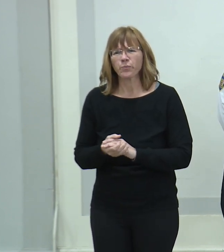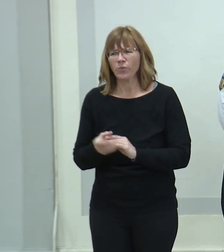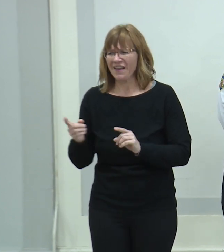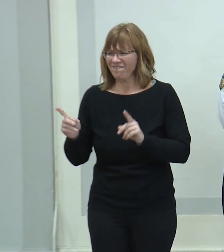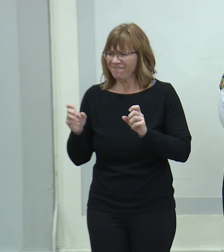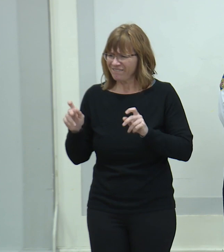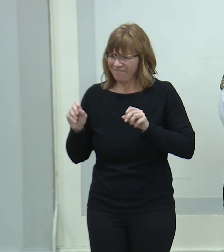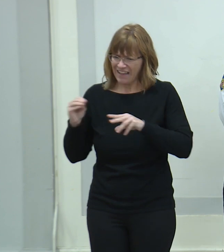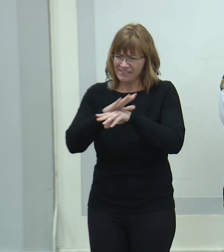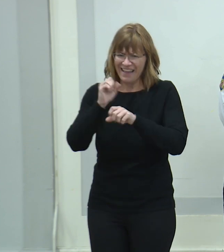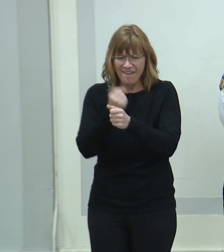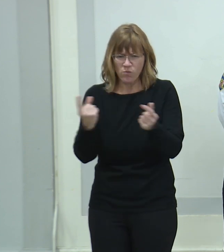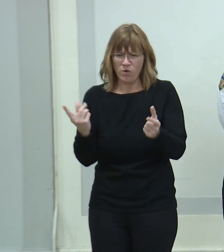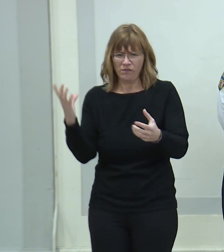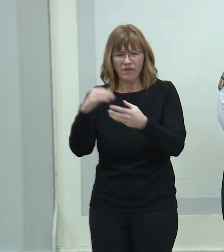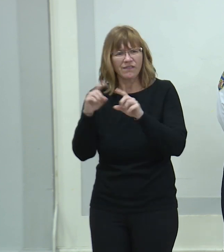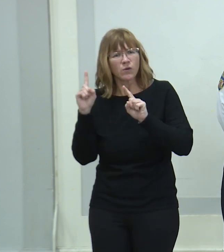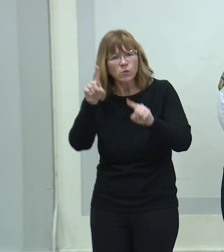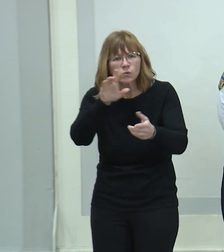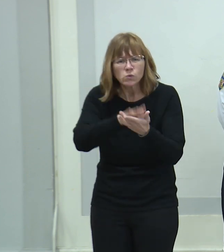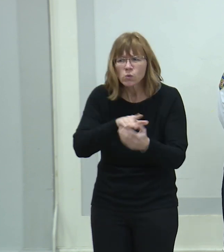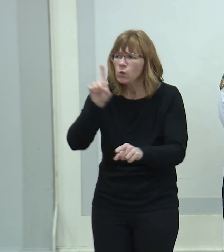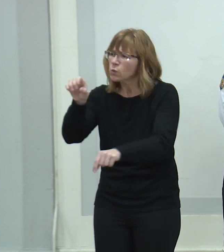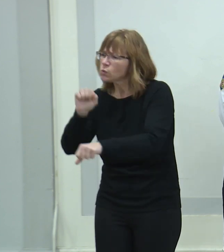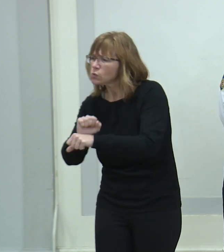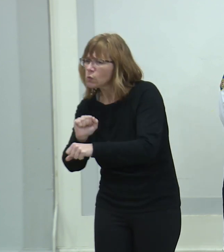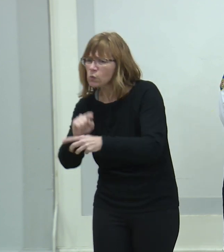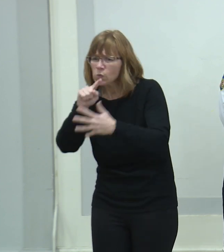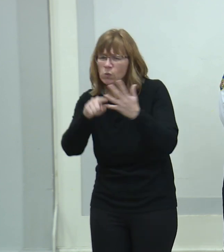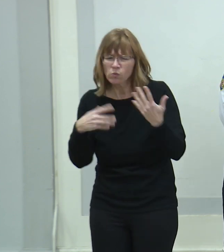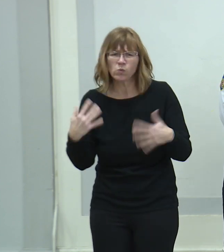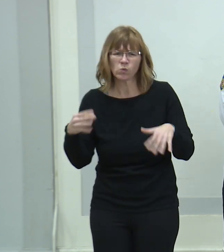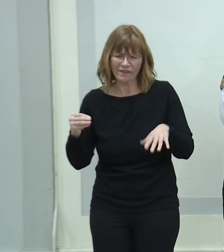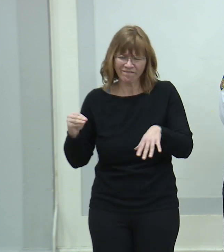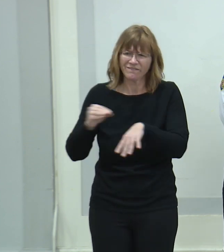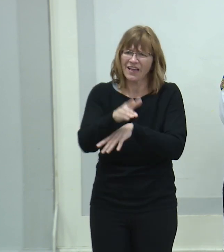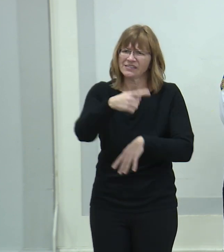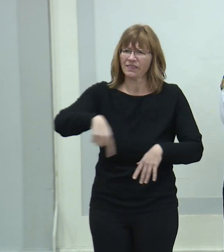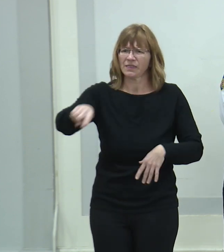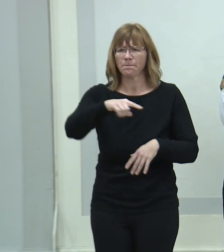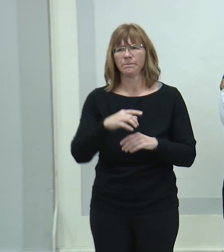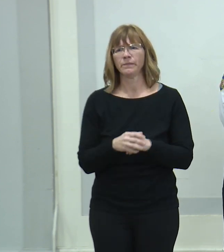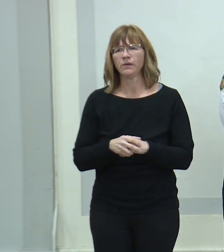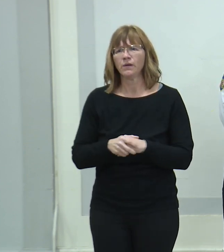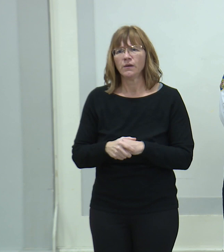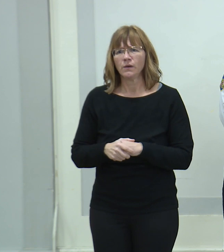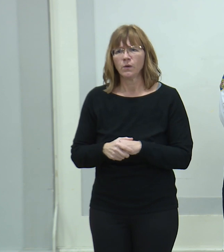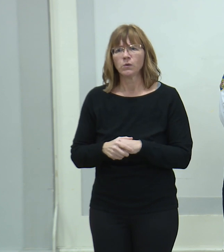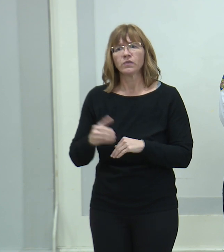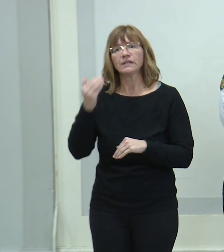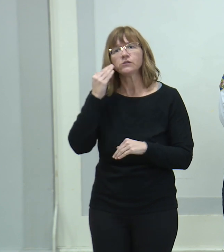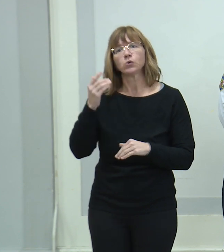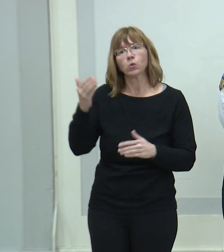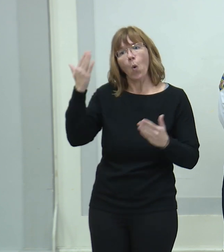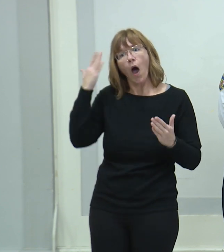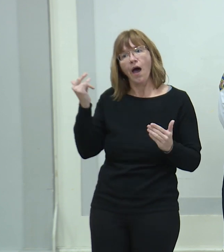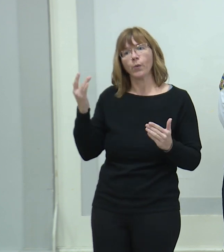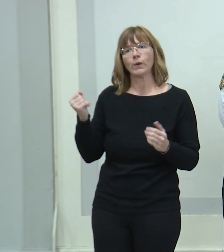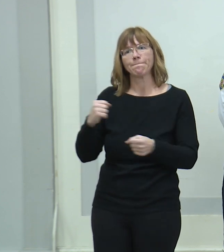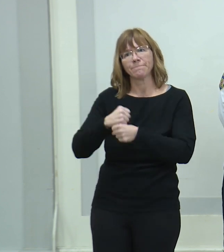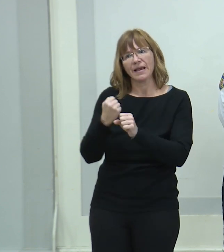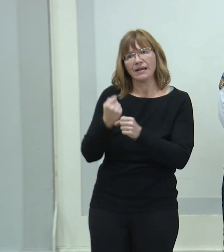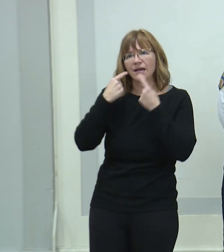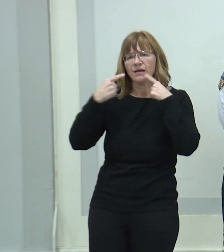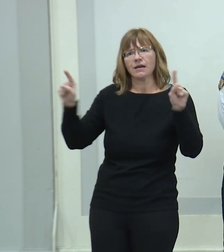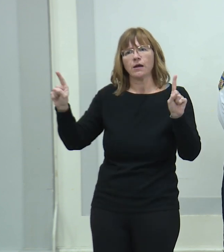will forever be shaken by what happened there. And we know, as you heard from the commissioner, again, this is why we were making that announcement on Wednesday